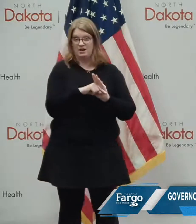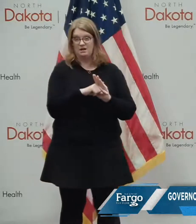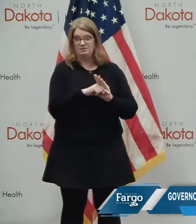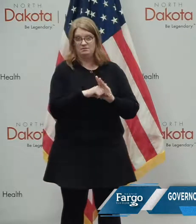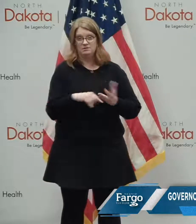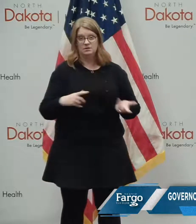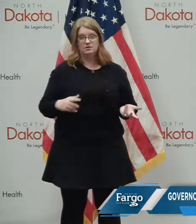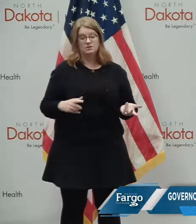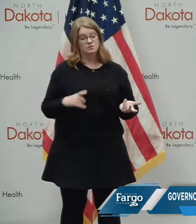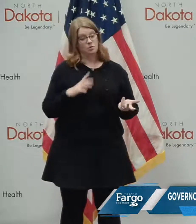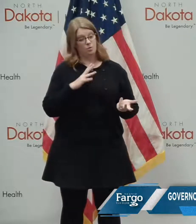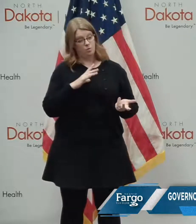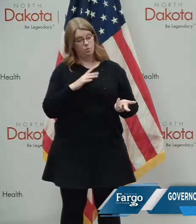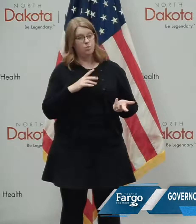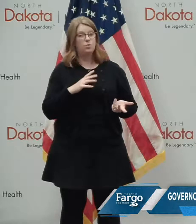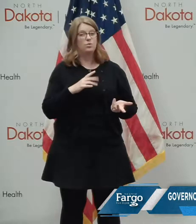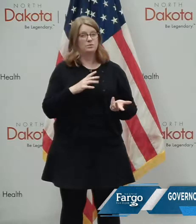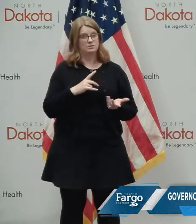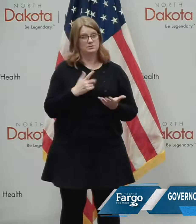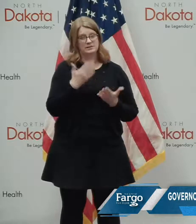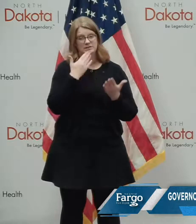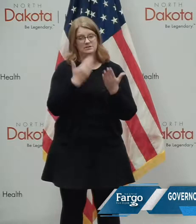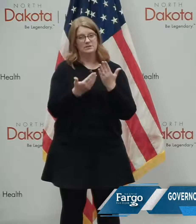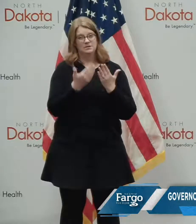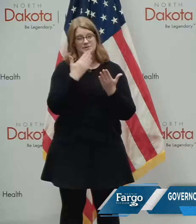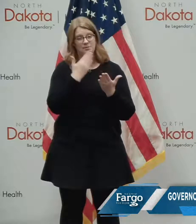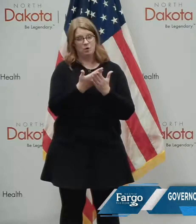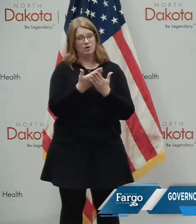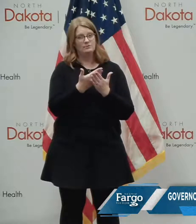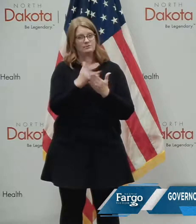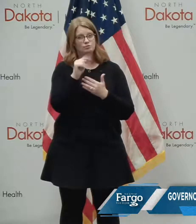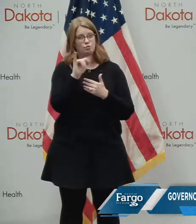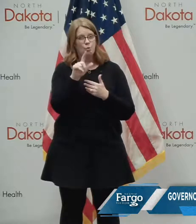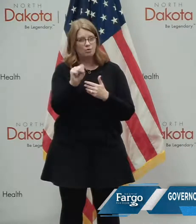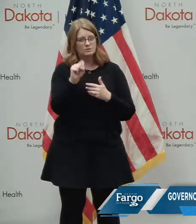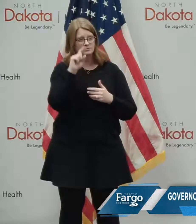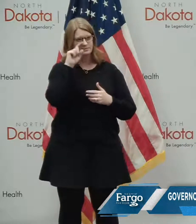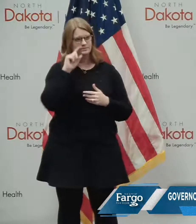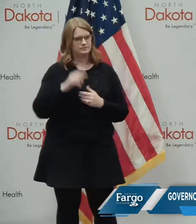game-changing tools that we haven't had before that I hope can help protect the most vulnerable.